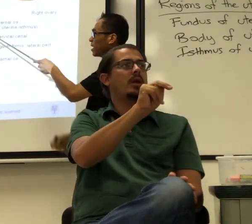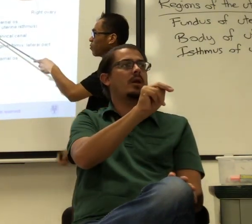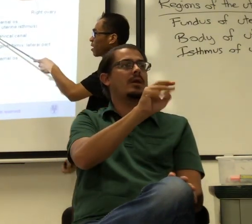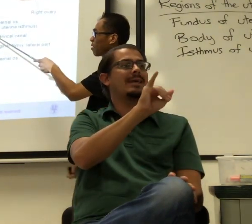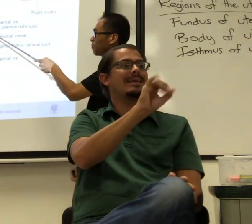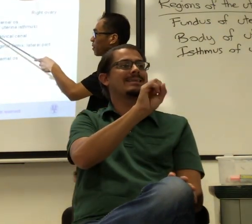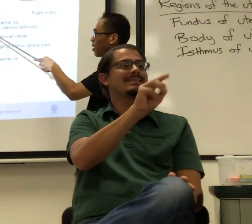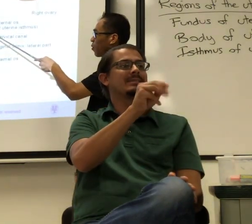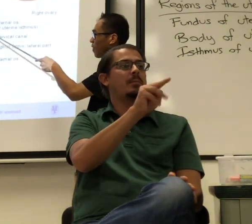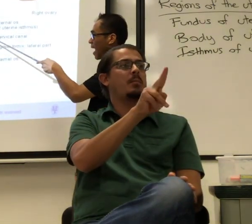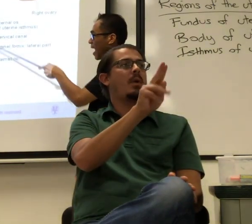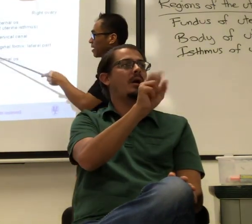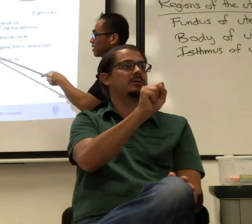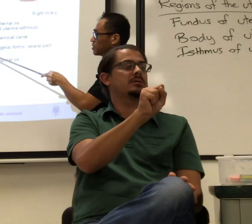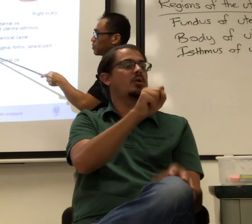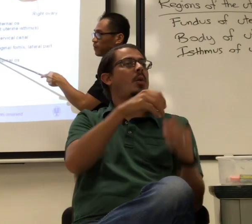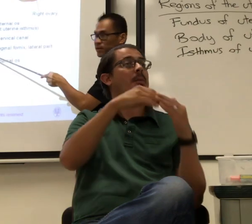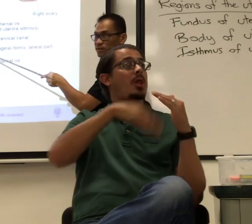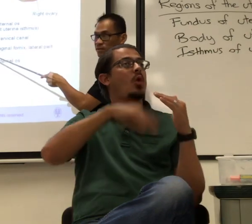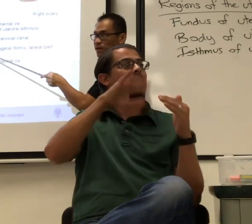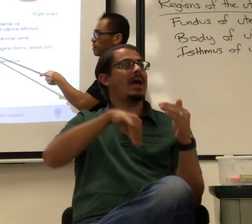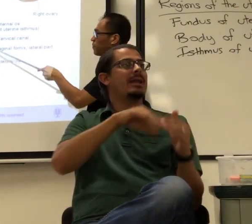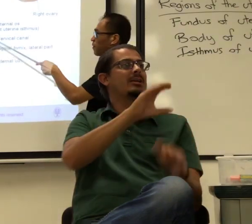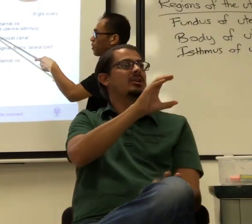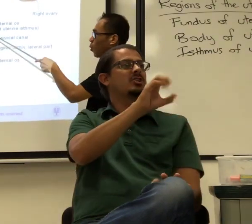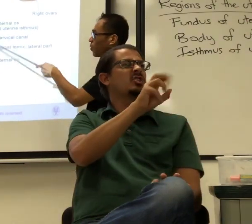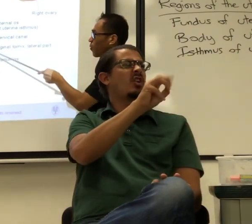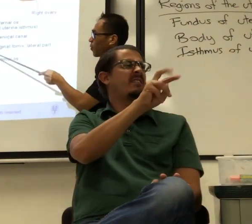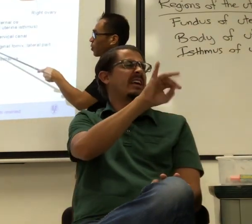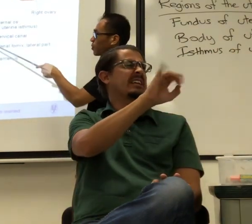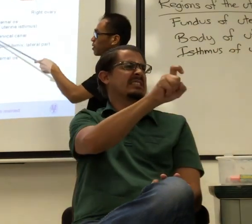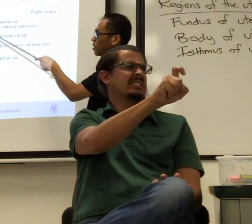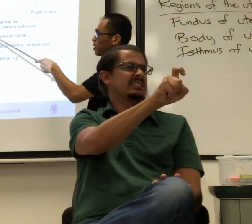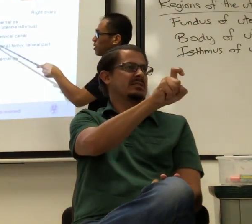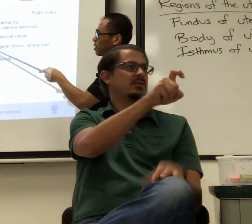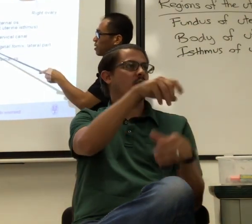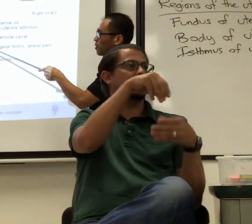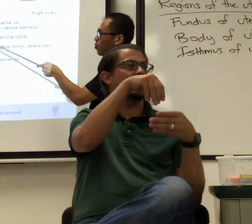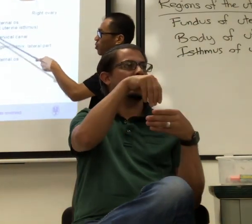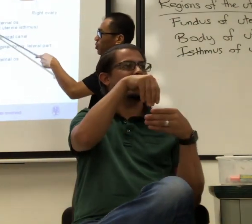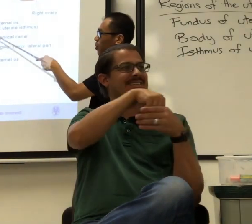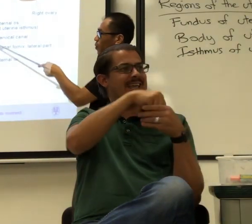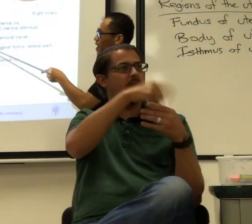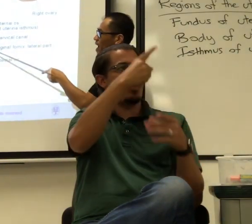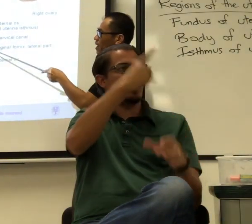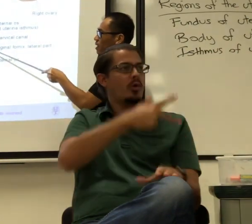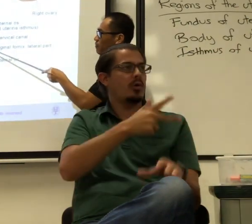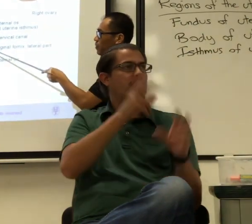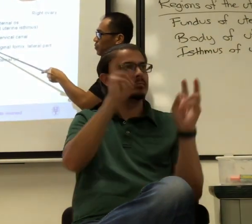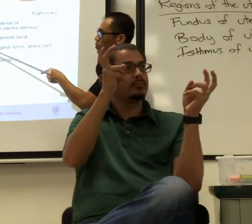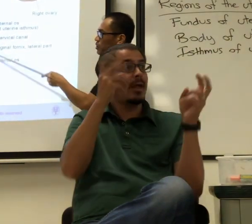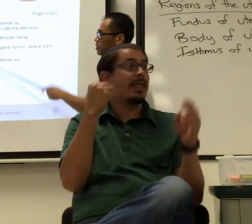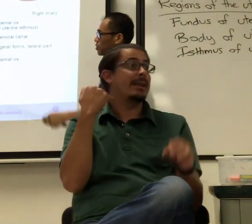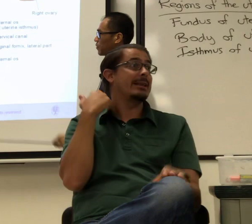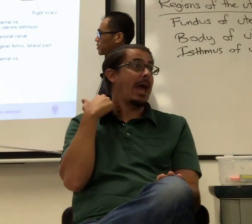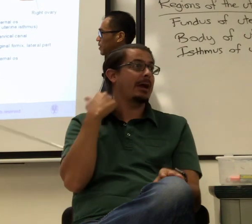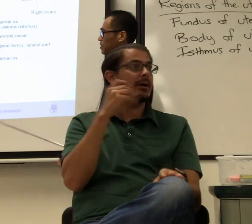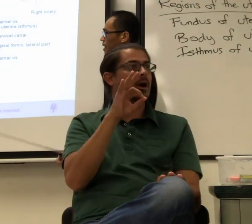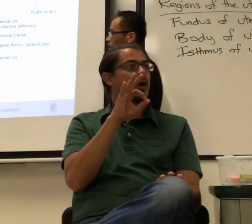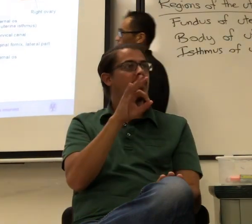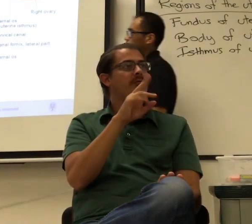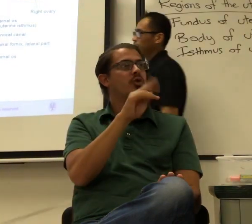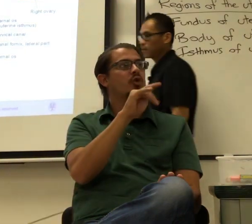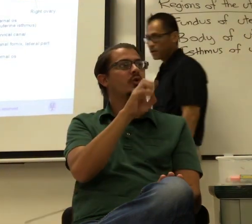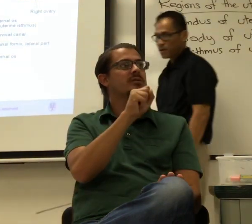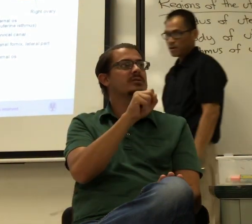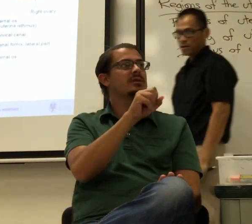this, anywhere below that is cervix. The inferior 1/3, the quote unquote neck of the uterus, cervix means